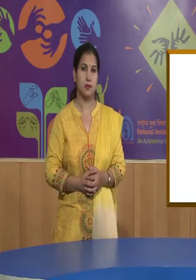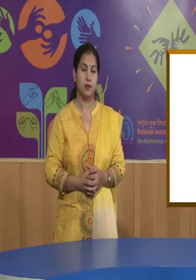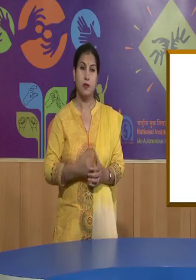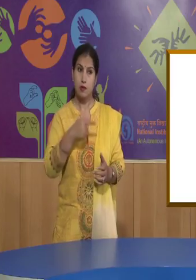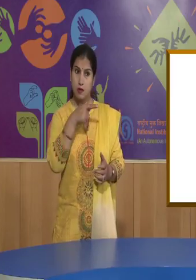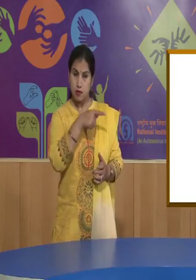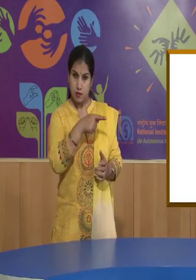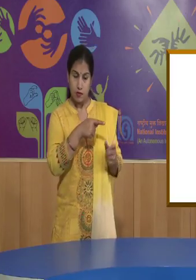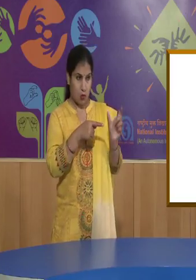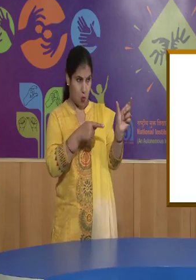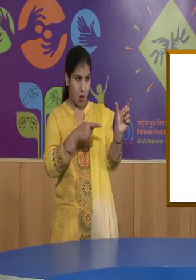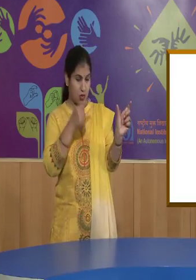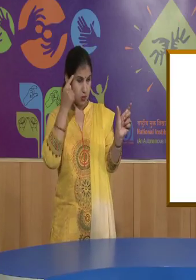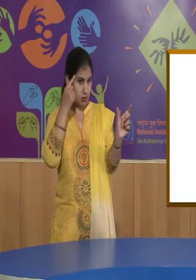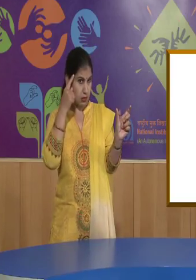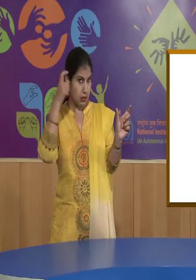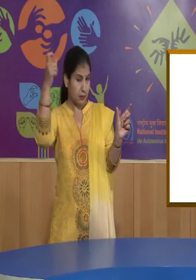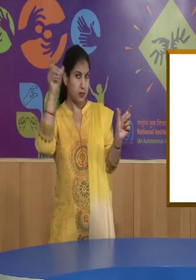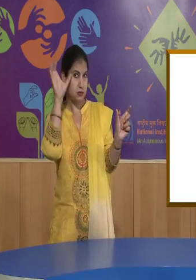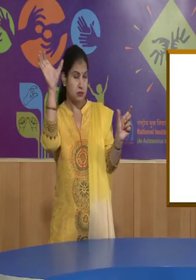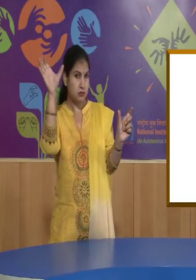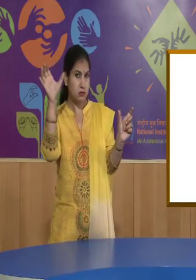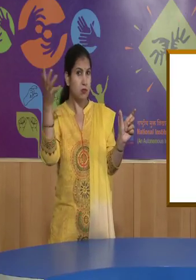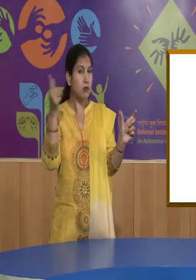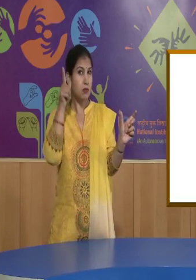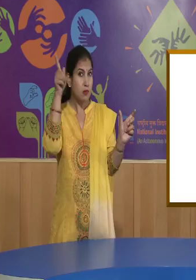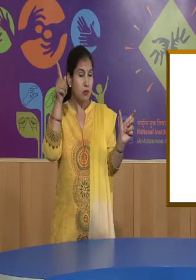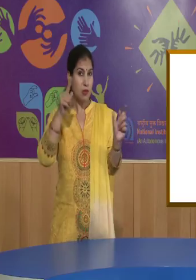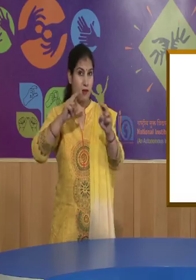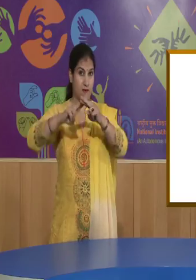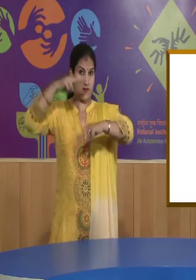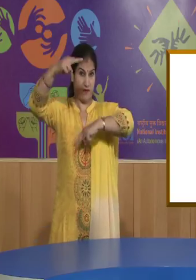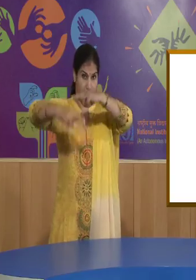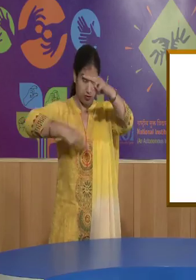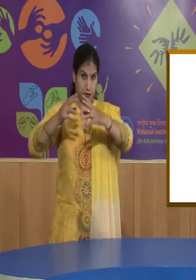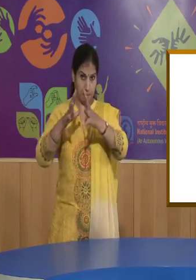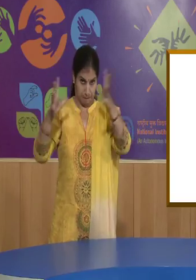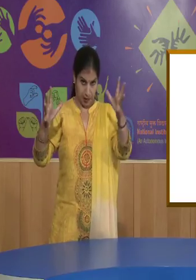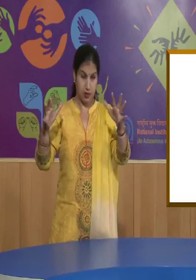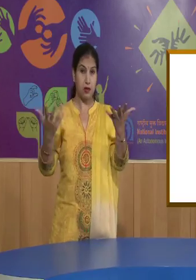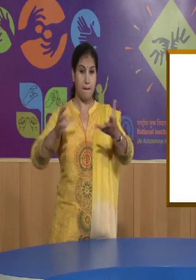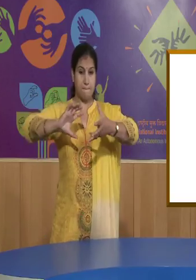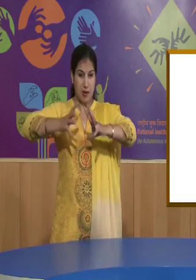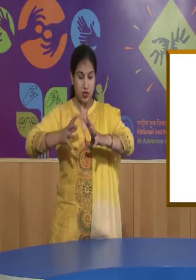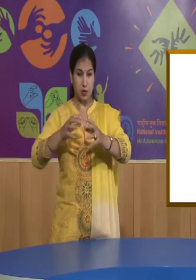Is it of a big factory with huge machinery and lots of